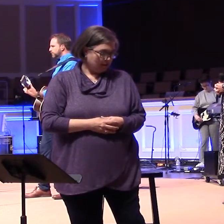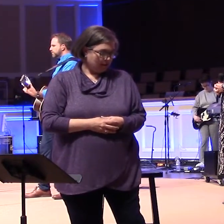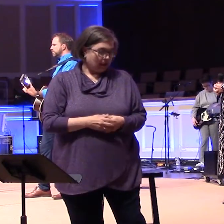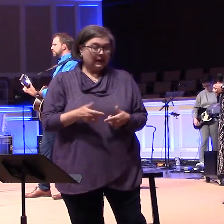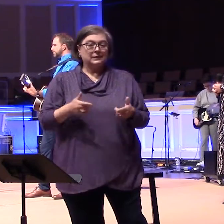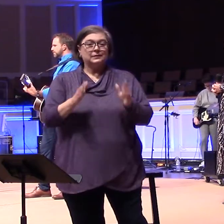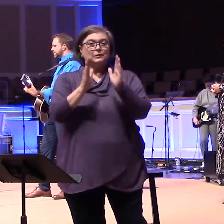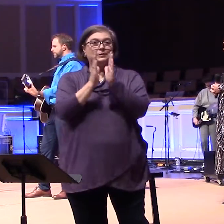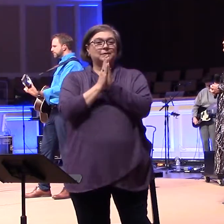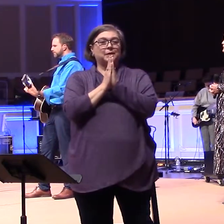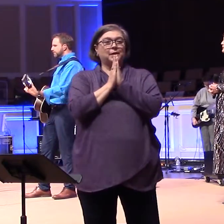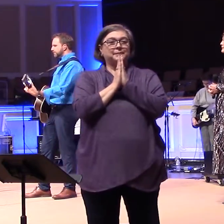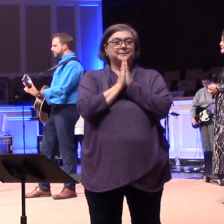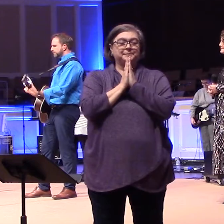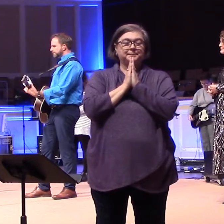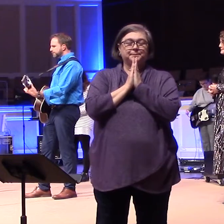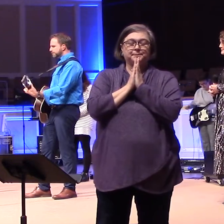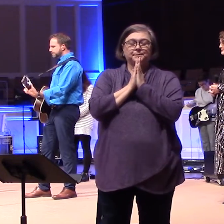Pray together.